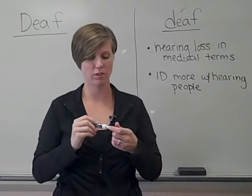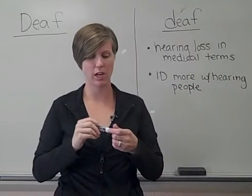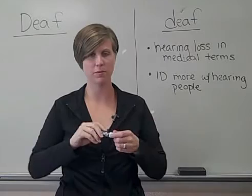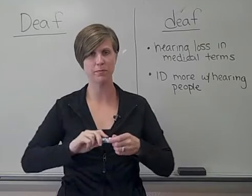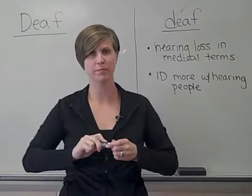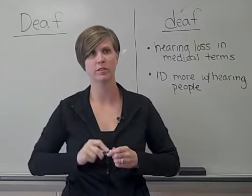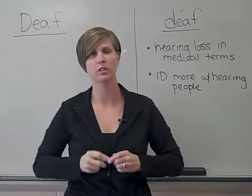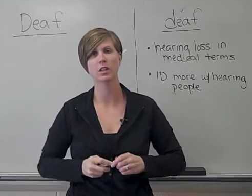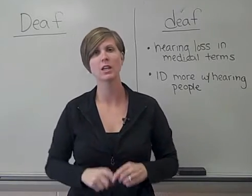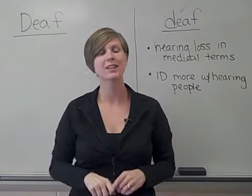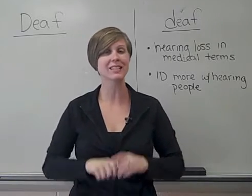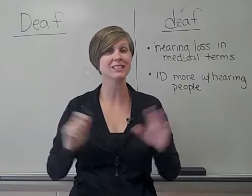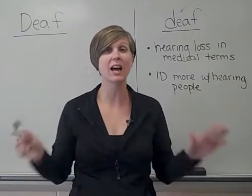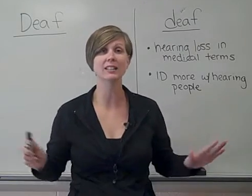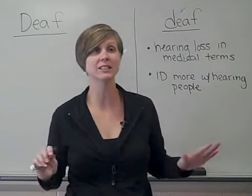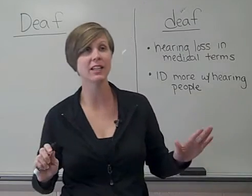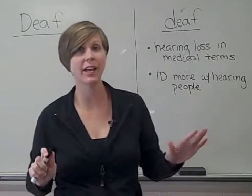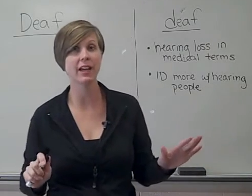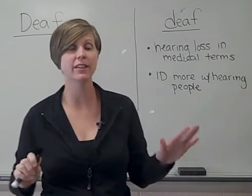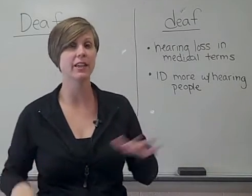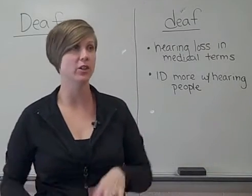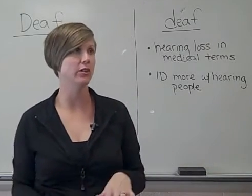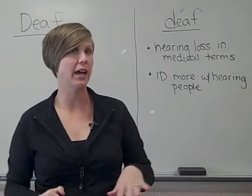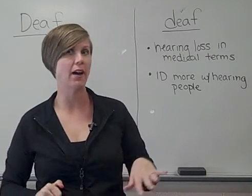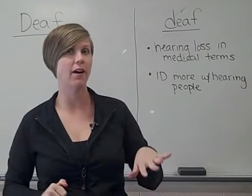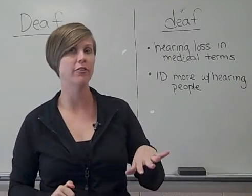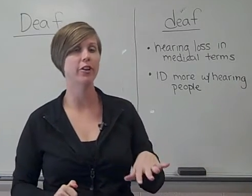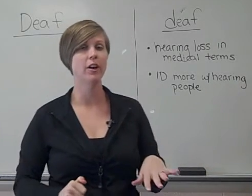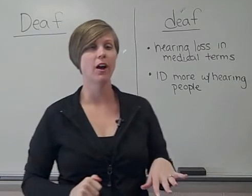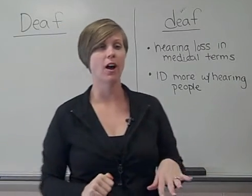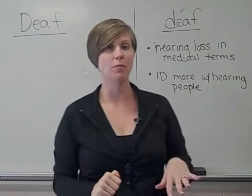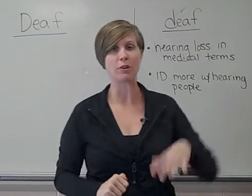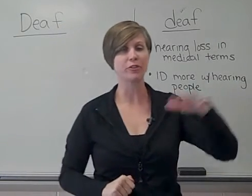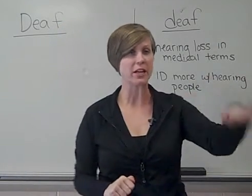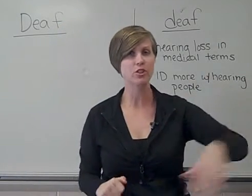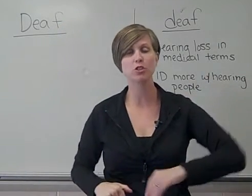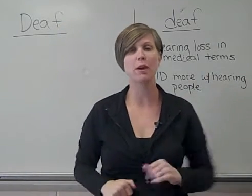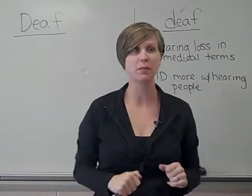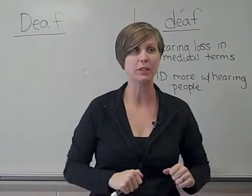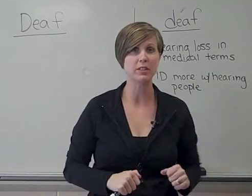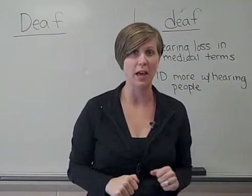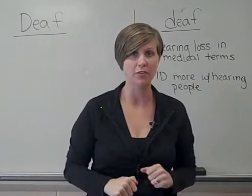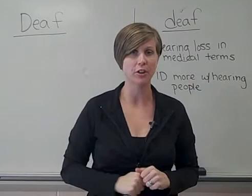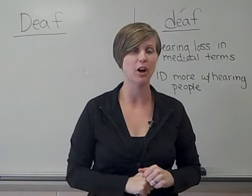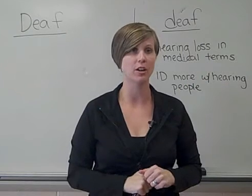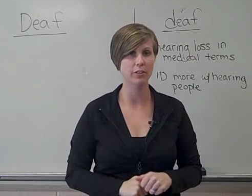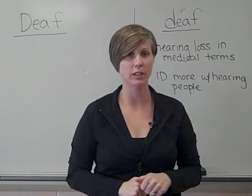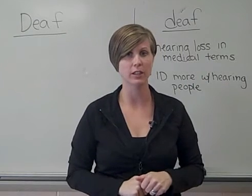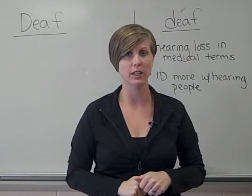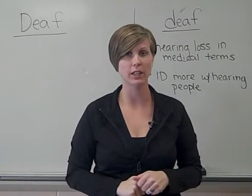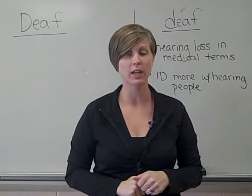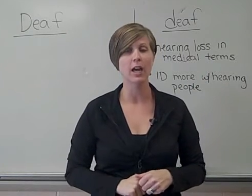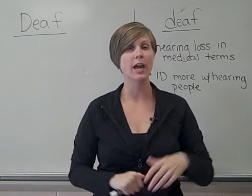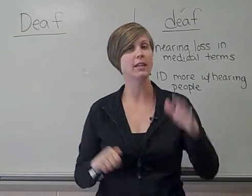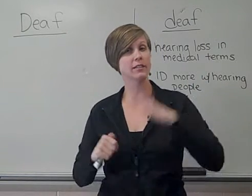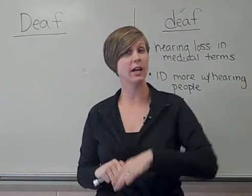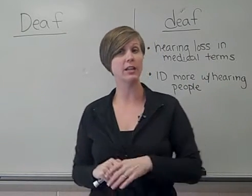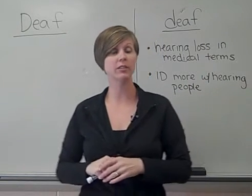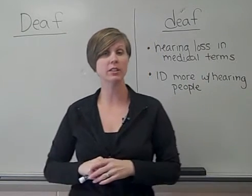Okay? That's not to say that they don't have a friend who might be deaf or hard of hearing, and that's not even to